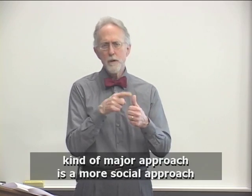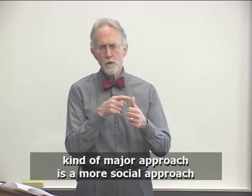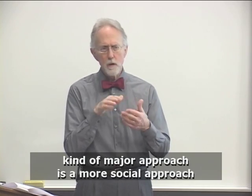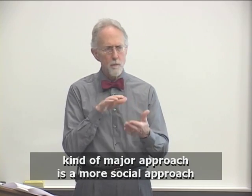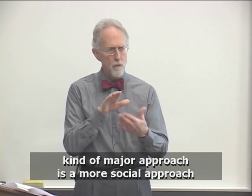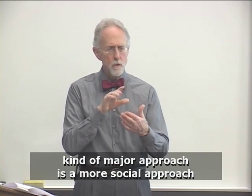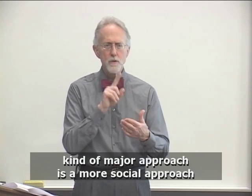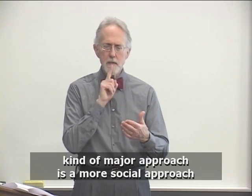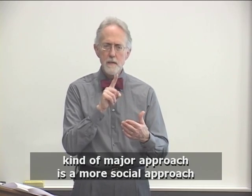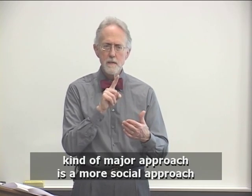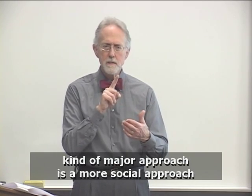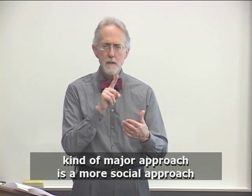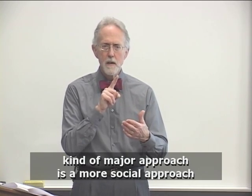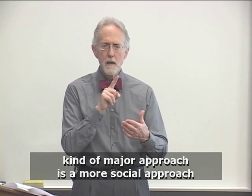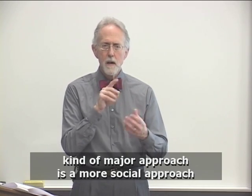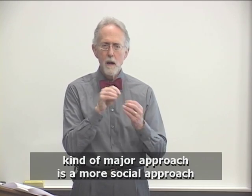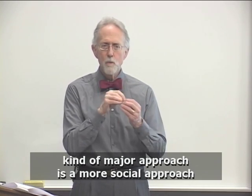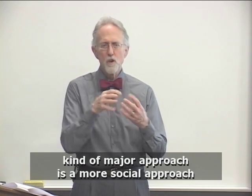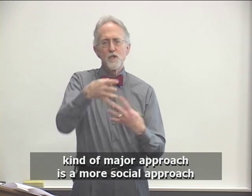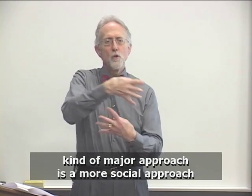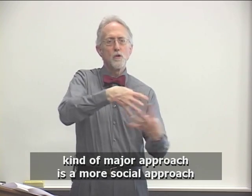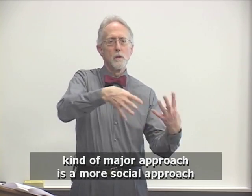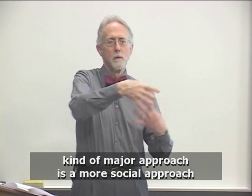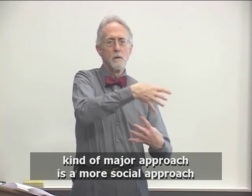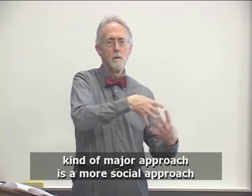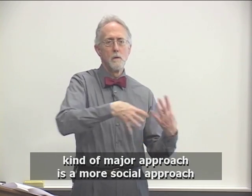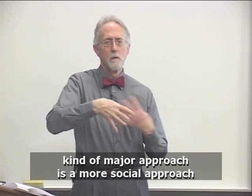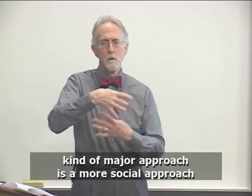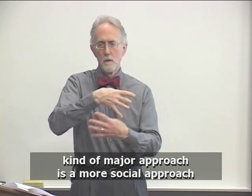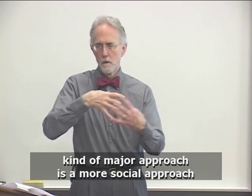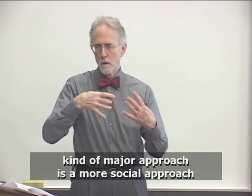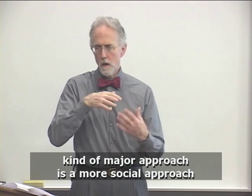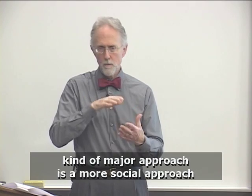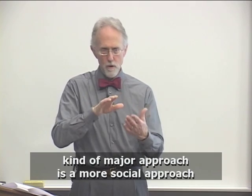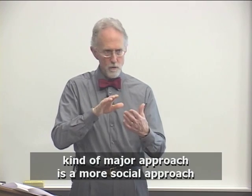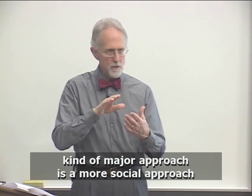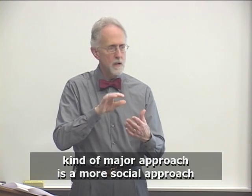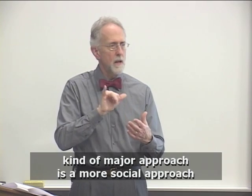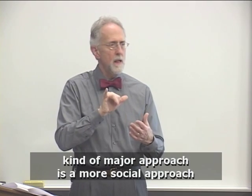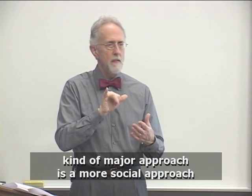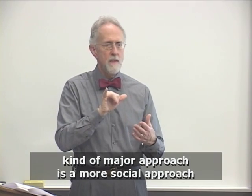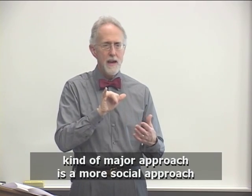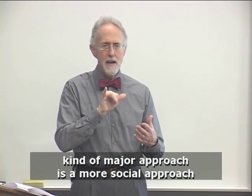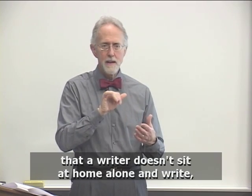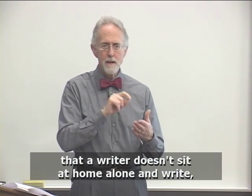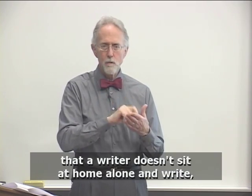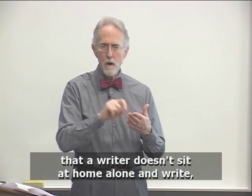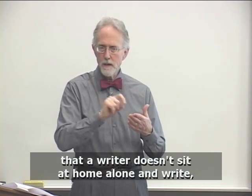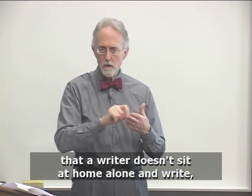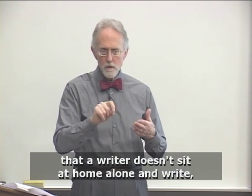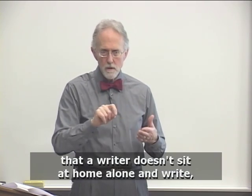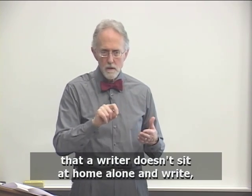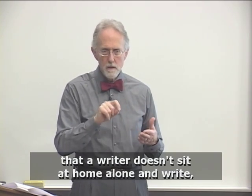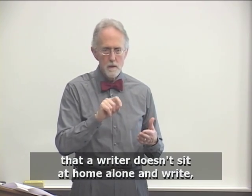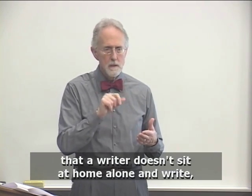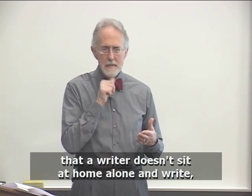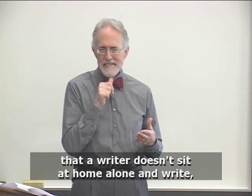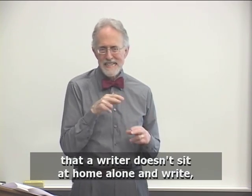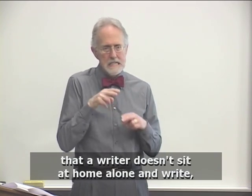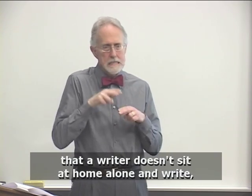major approach is a more social approach, that a writer doesn't